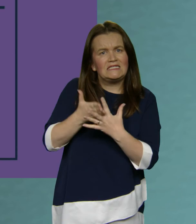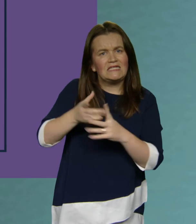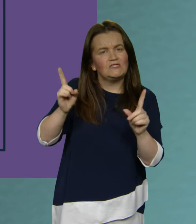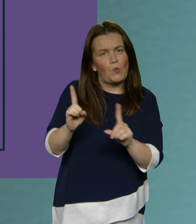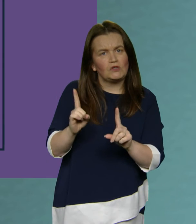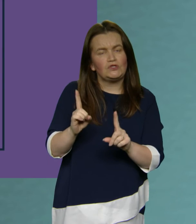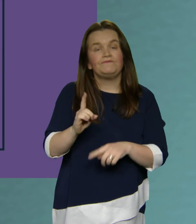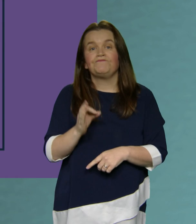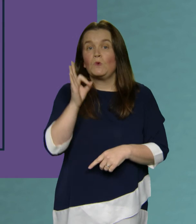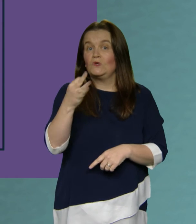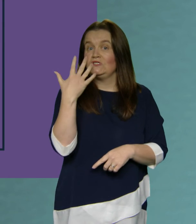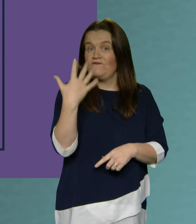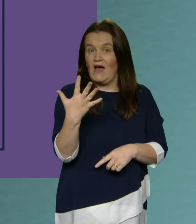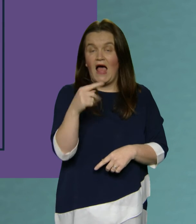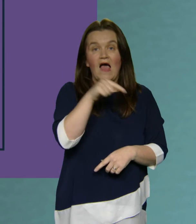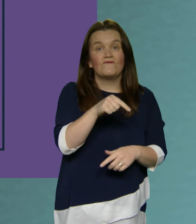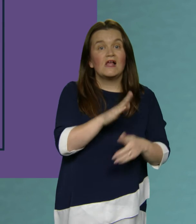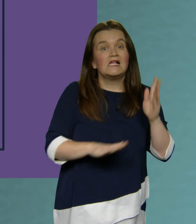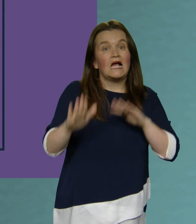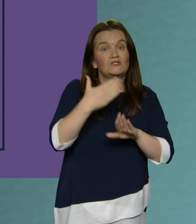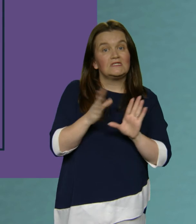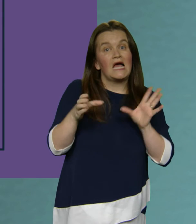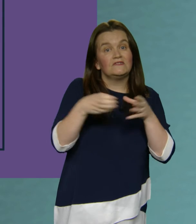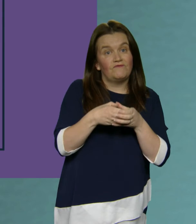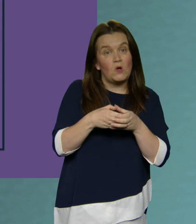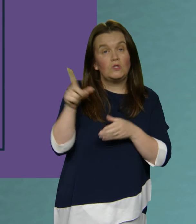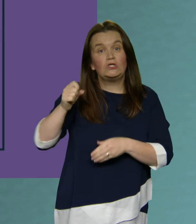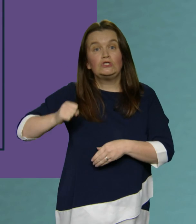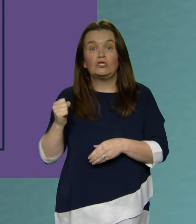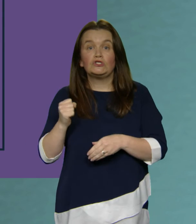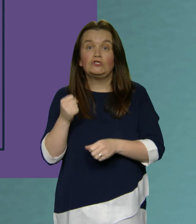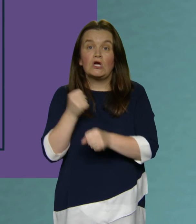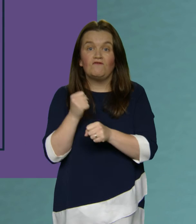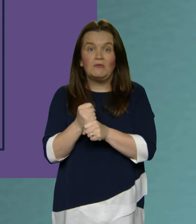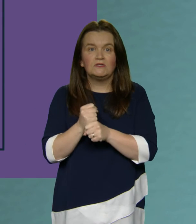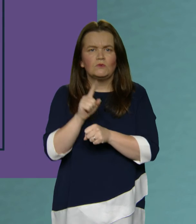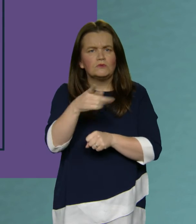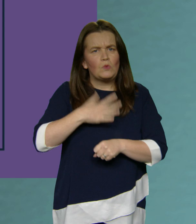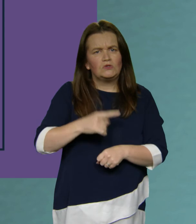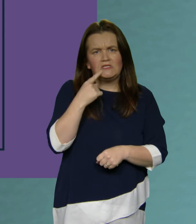Question 5. What is your final message to the National Taskforce and the Scottish Government?